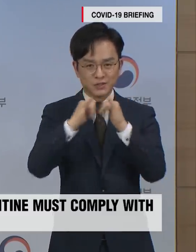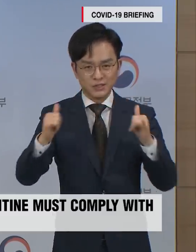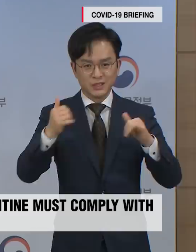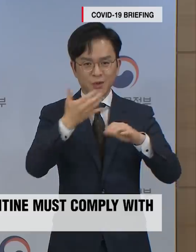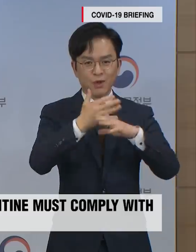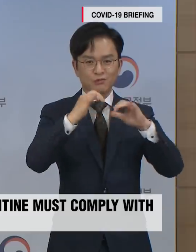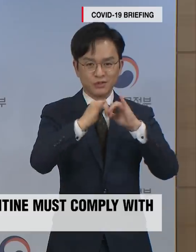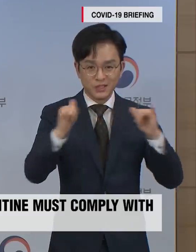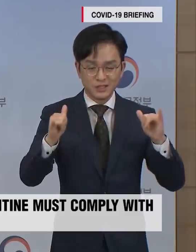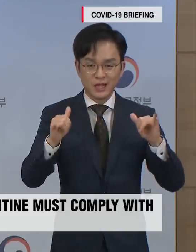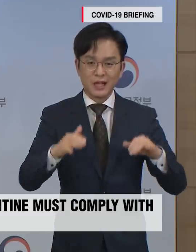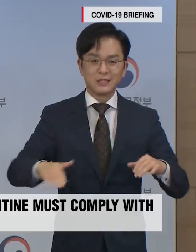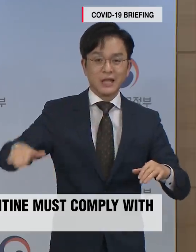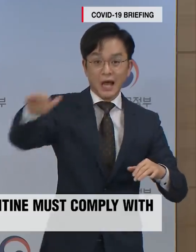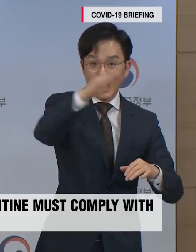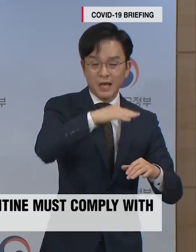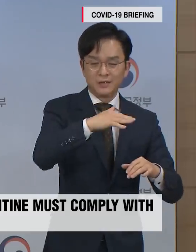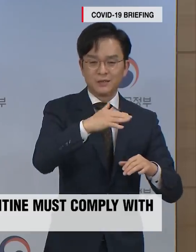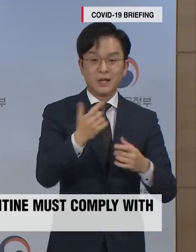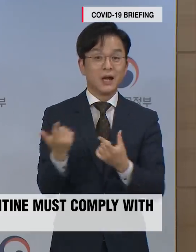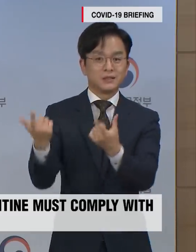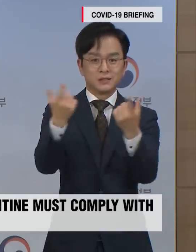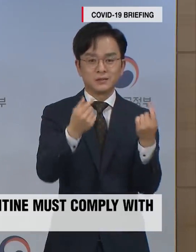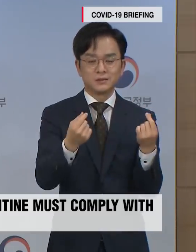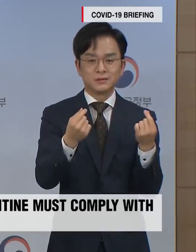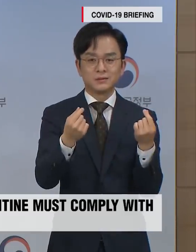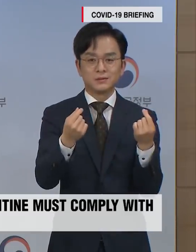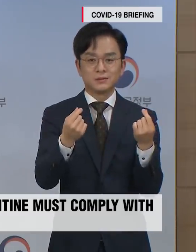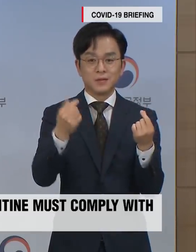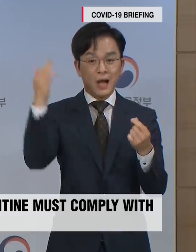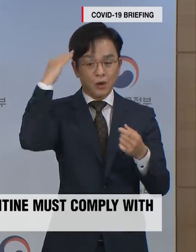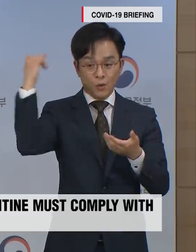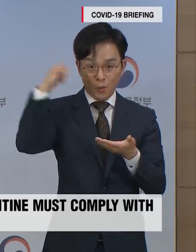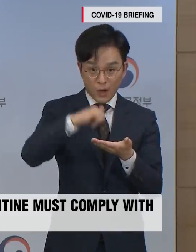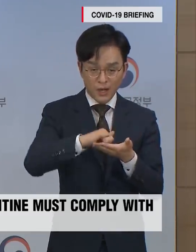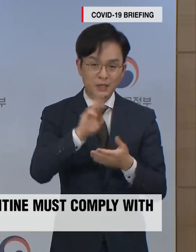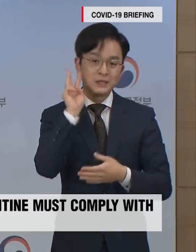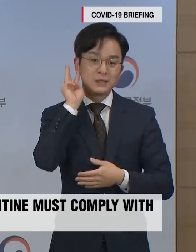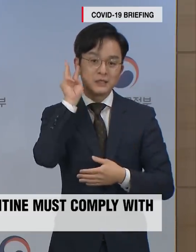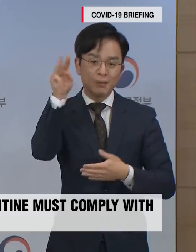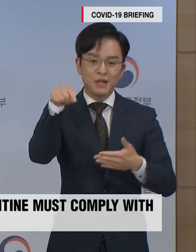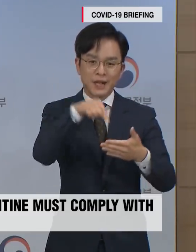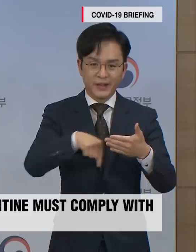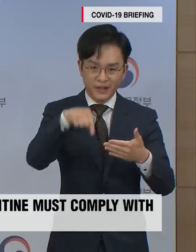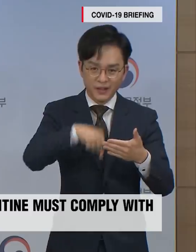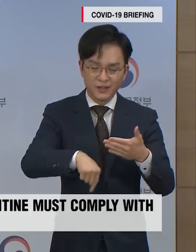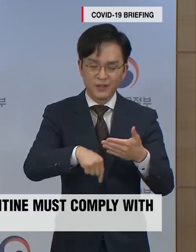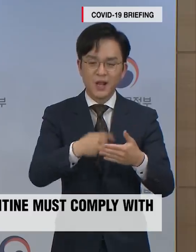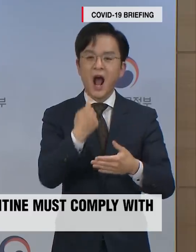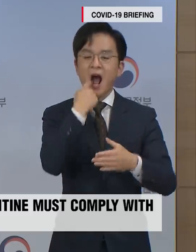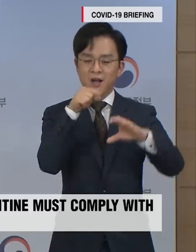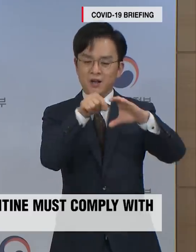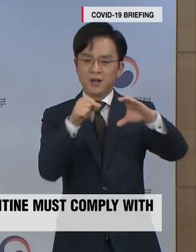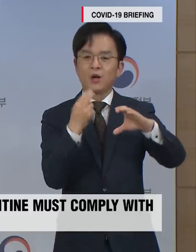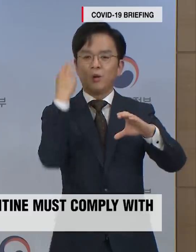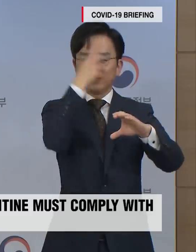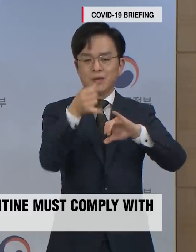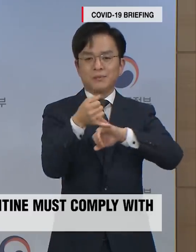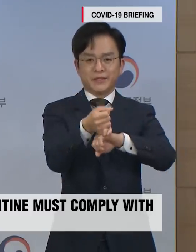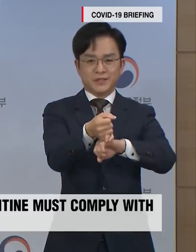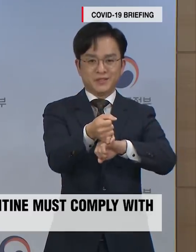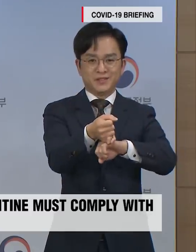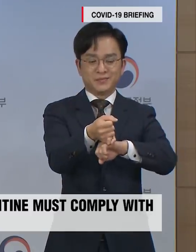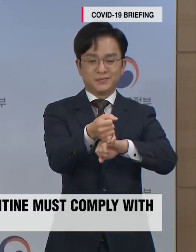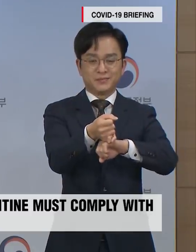all Korean citizens and foreigners coming in from U.S. for a long period of time, they'll be tested.